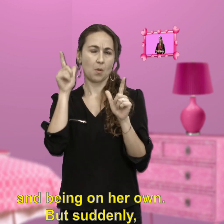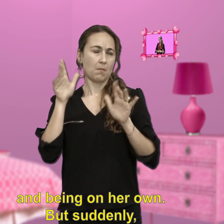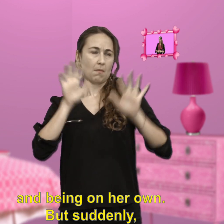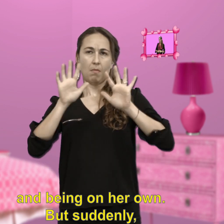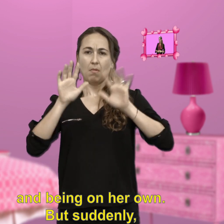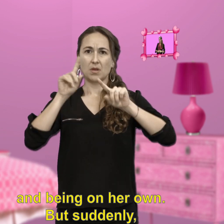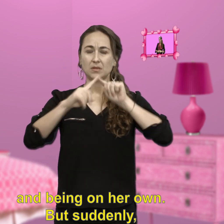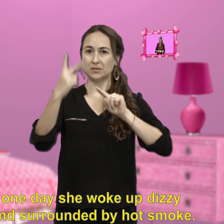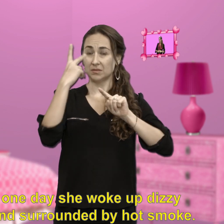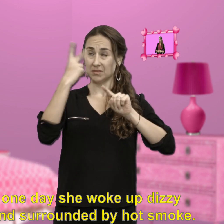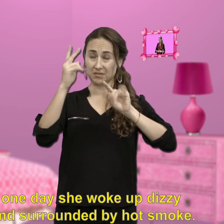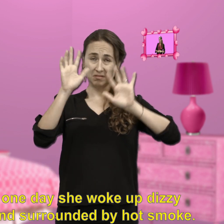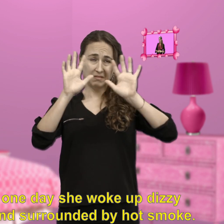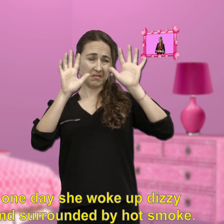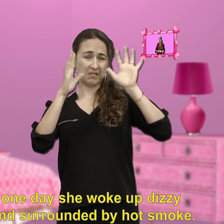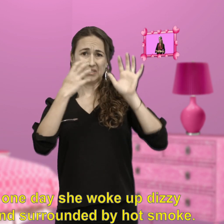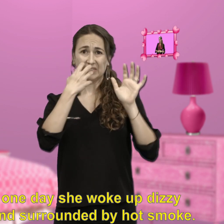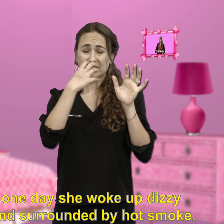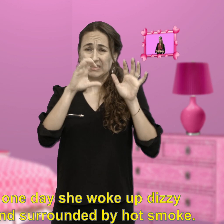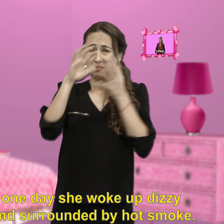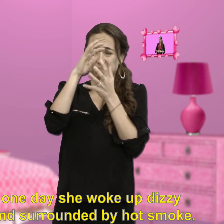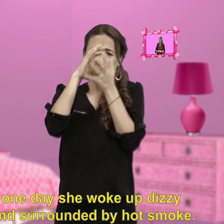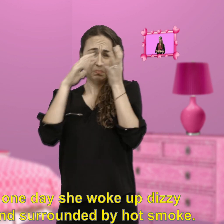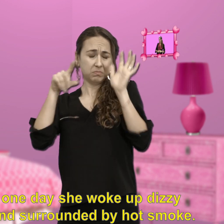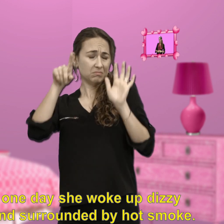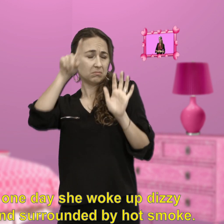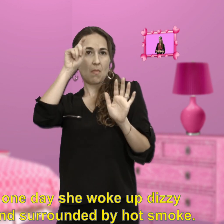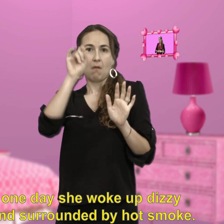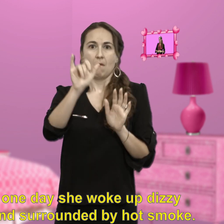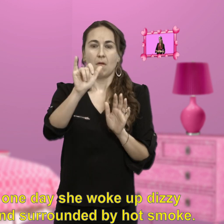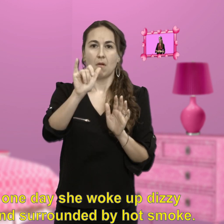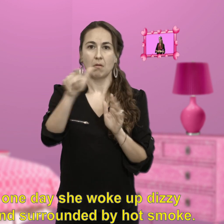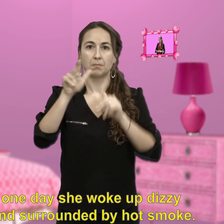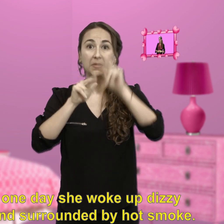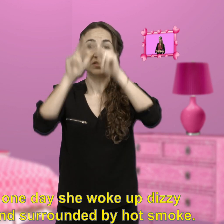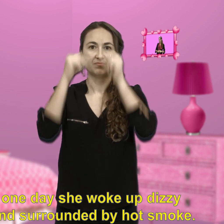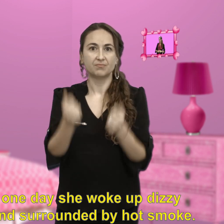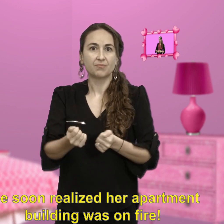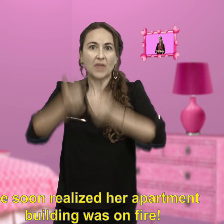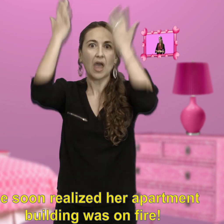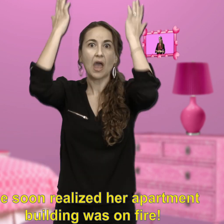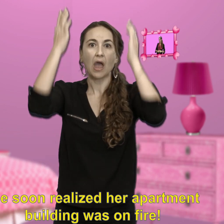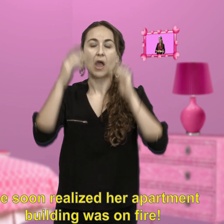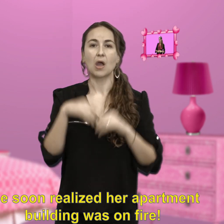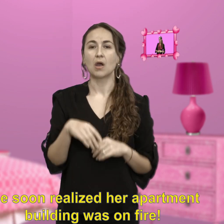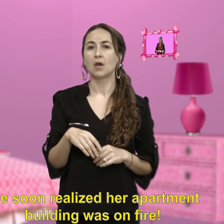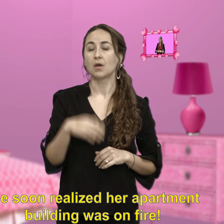But suddenly, one day, she woke up dizzy and surrounded by hot smoke. She soon realized that her apartment building was